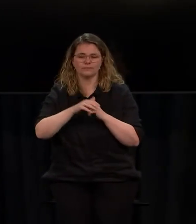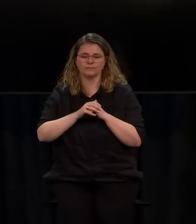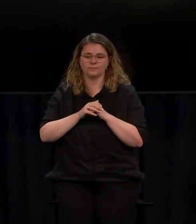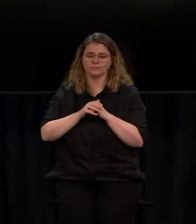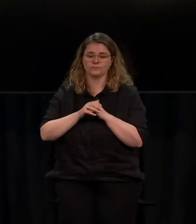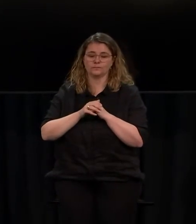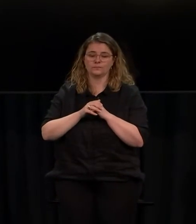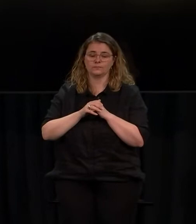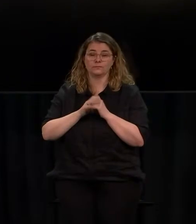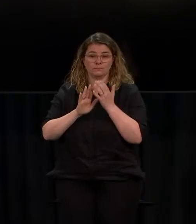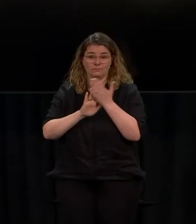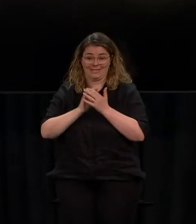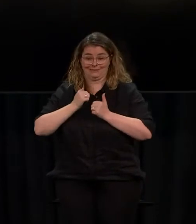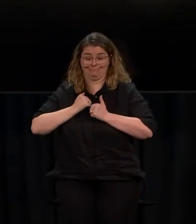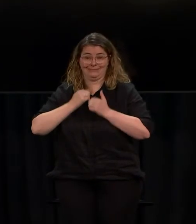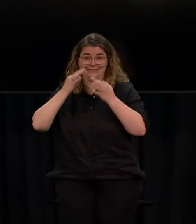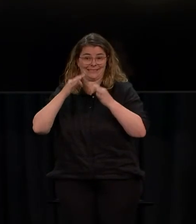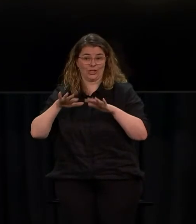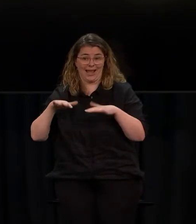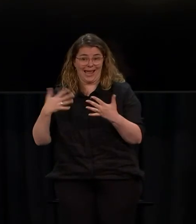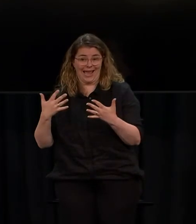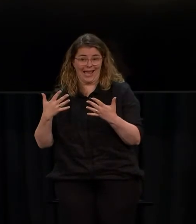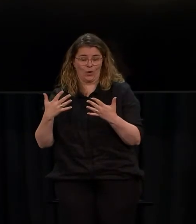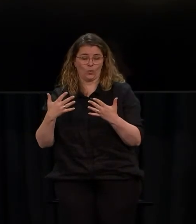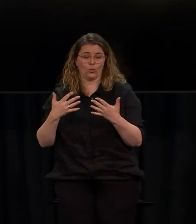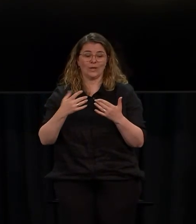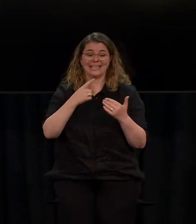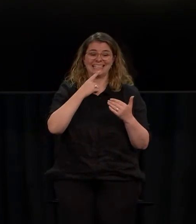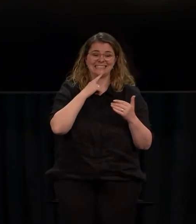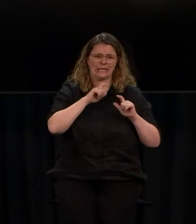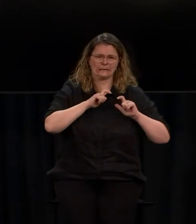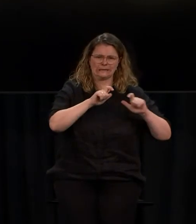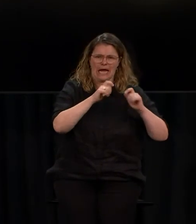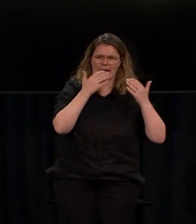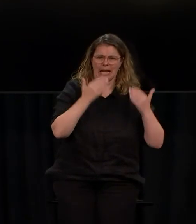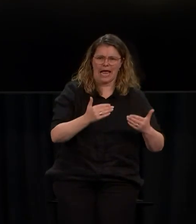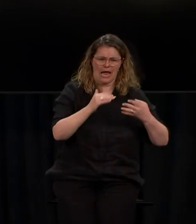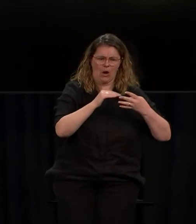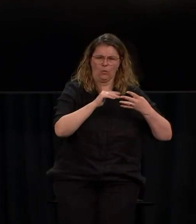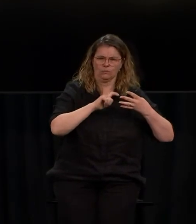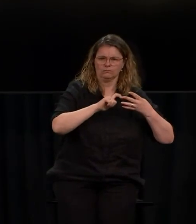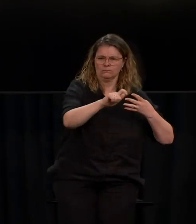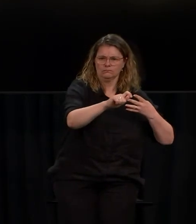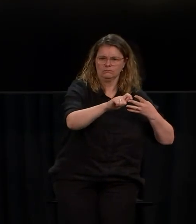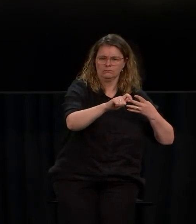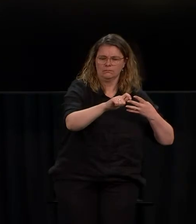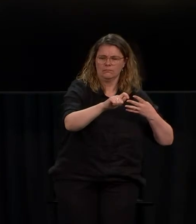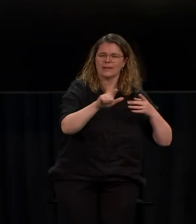done is balance both the view that we shouldn't have a move now by then